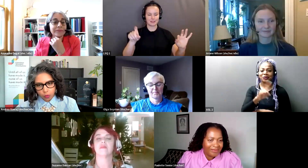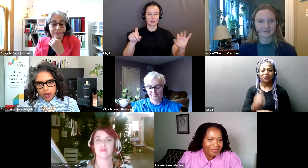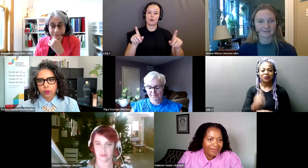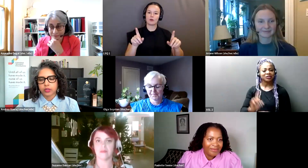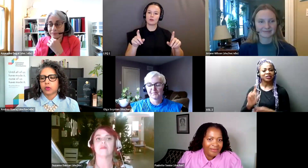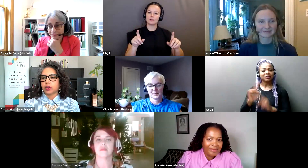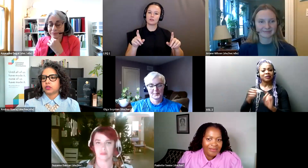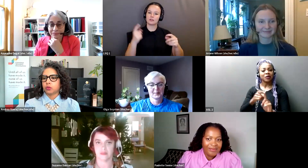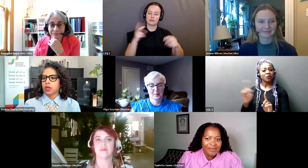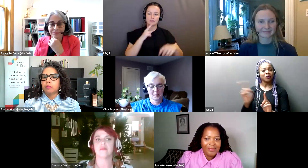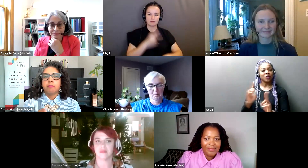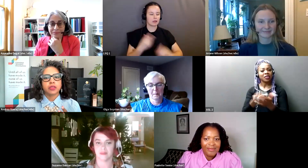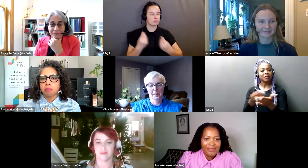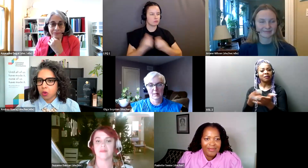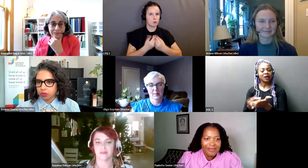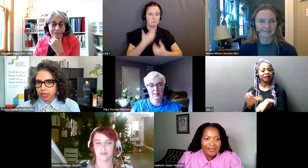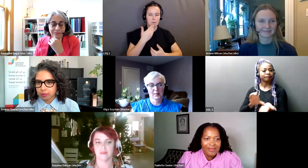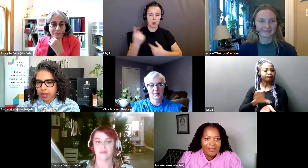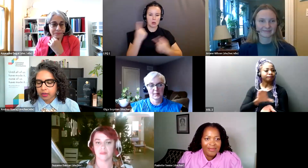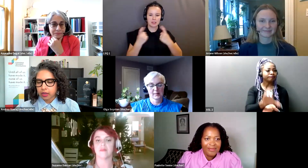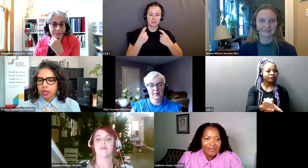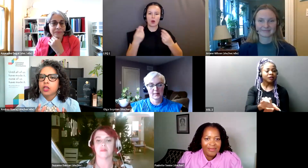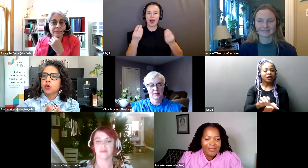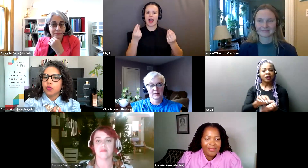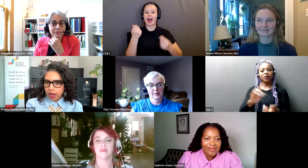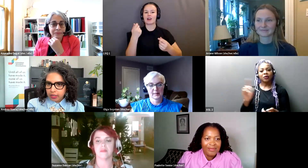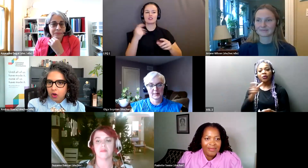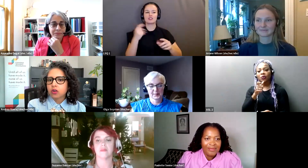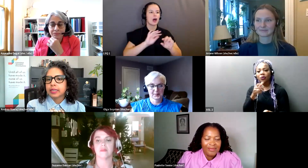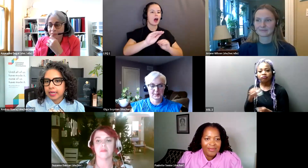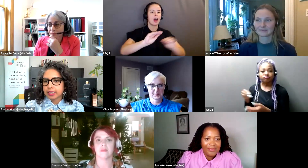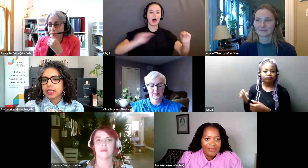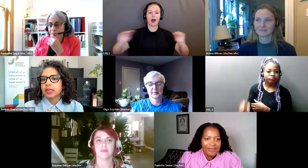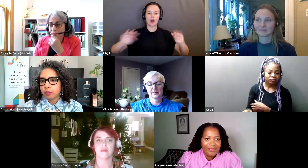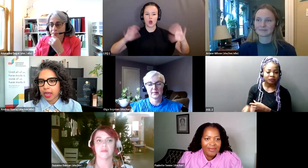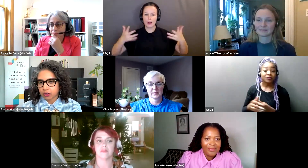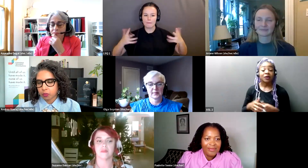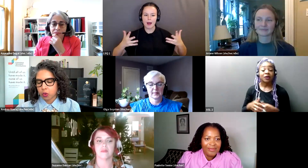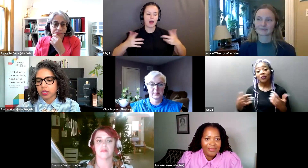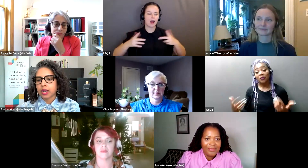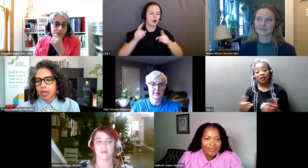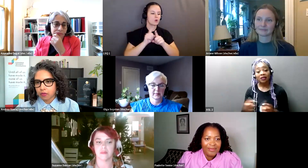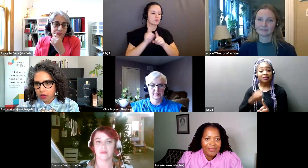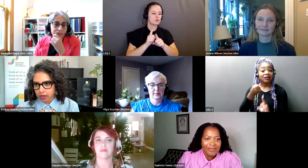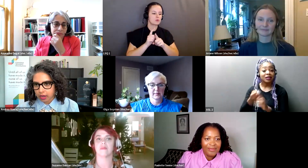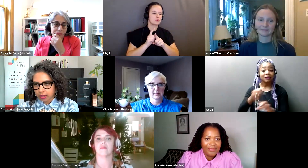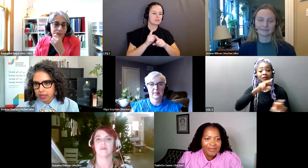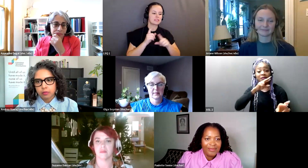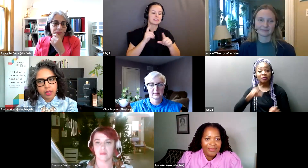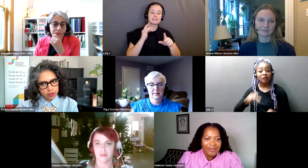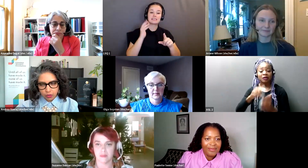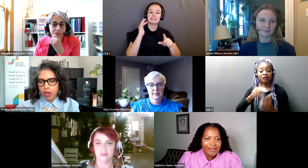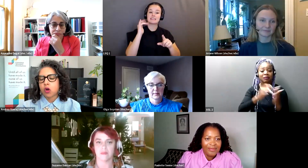and where it's going to make the most impact. You'll find our latest impact report live